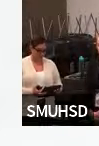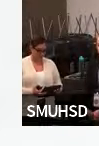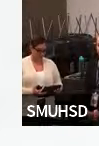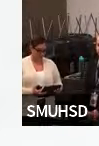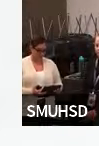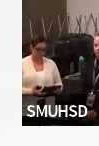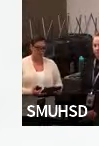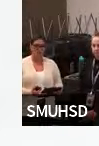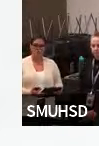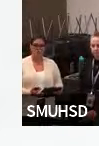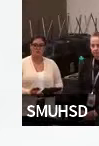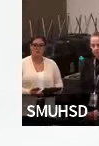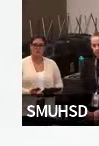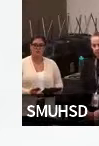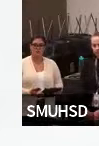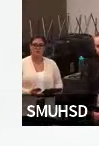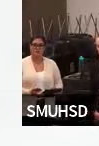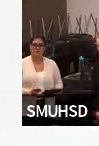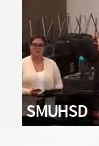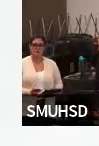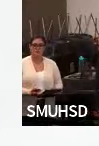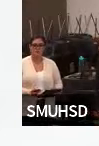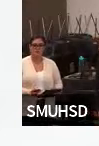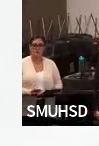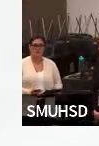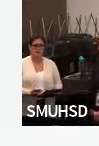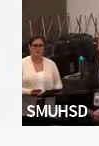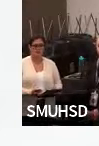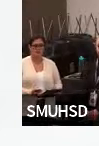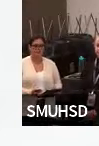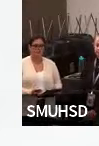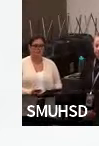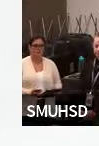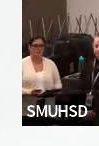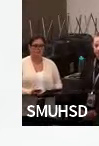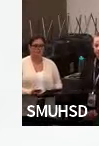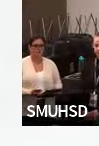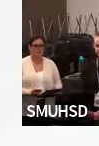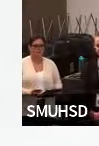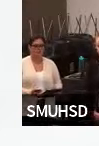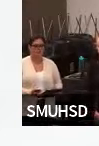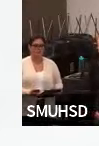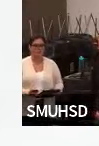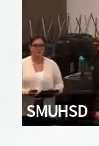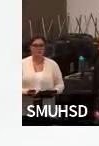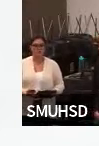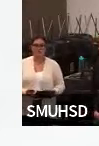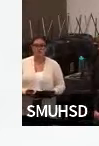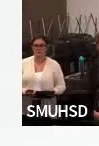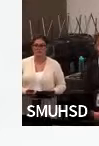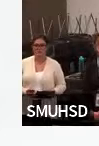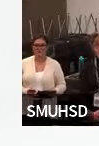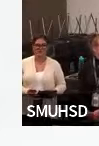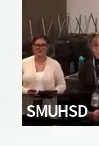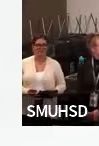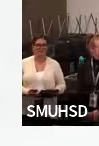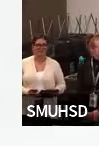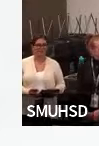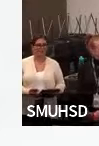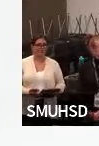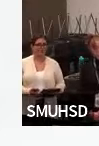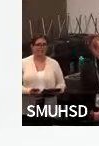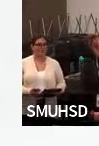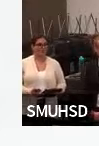group, basically, that I ran. I did 4 different sessions, and they loved it so much that they